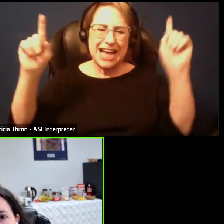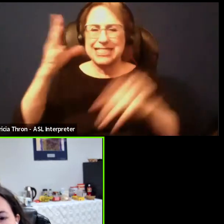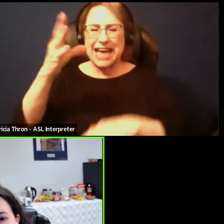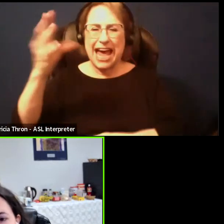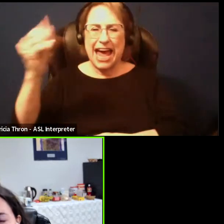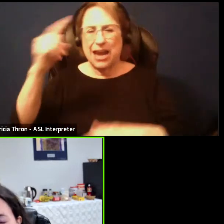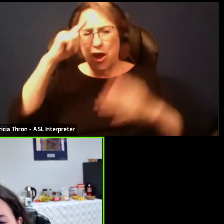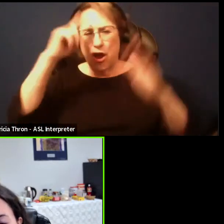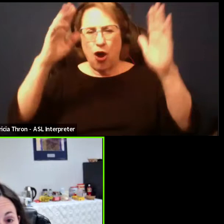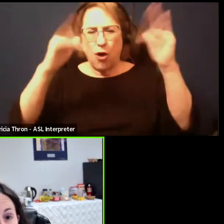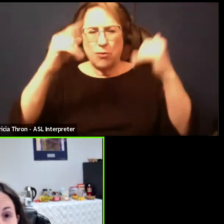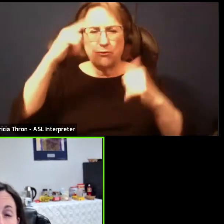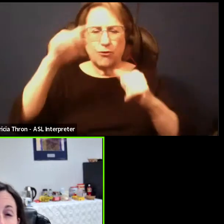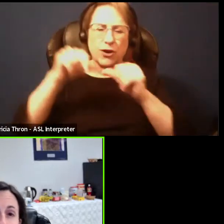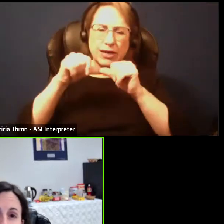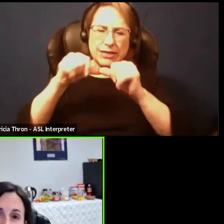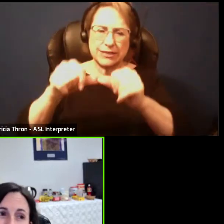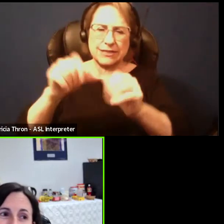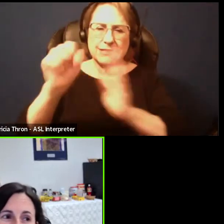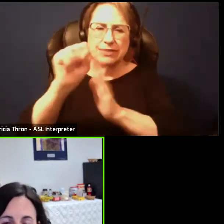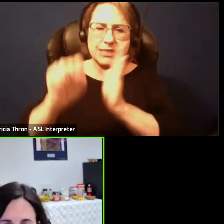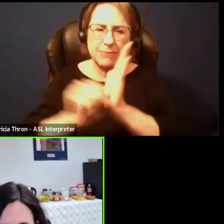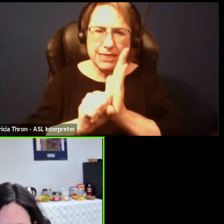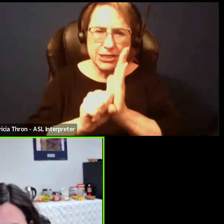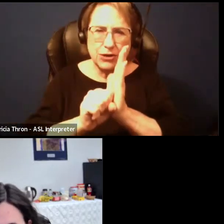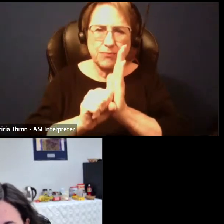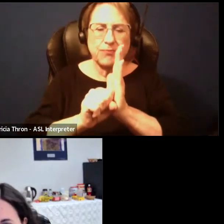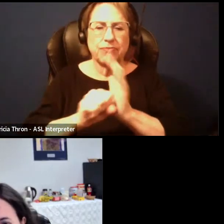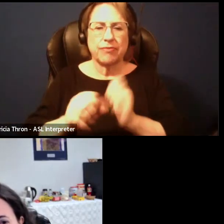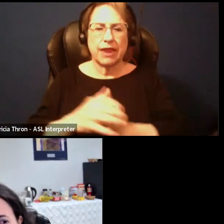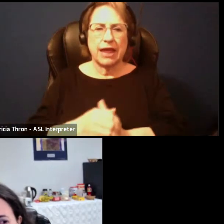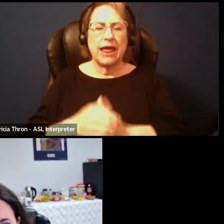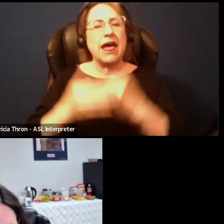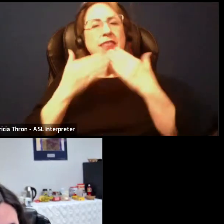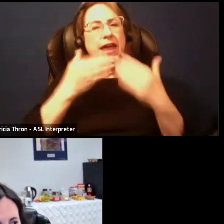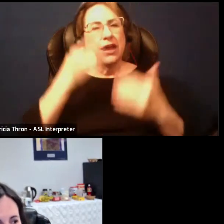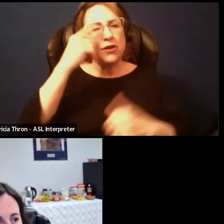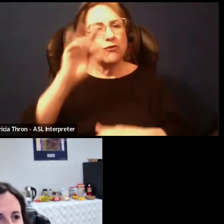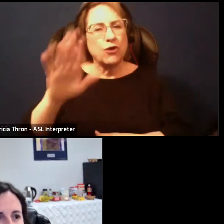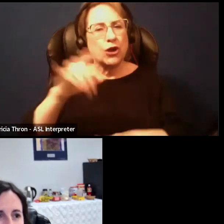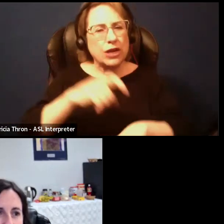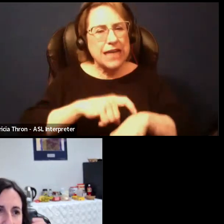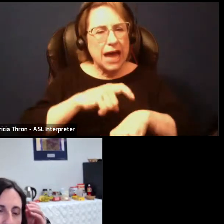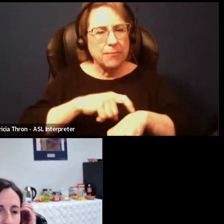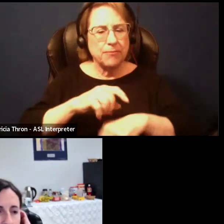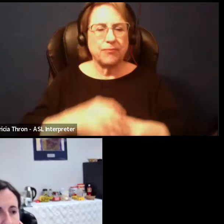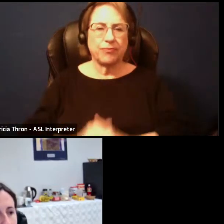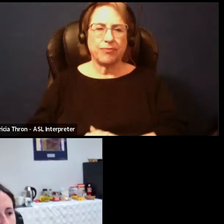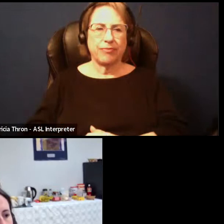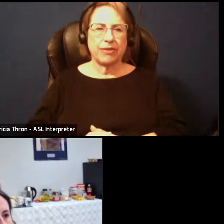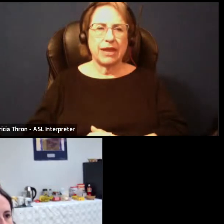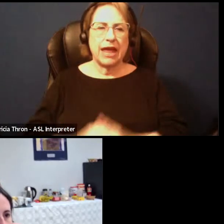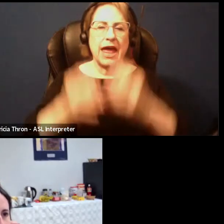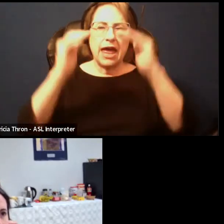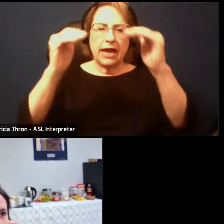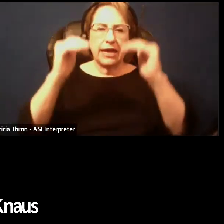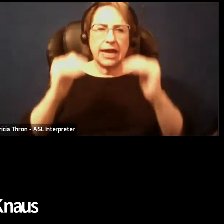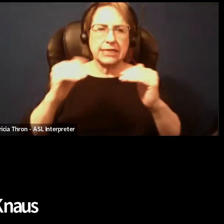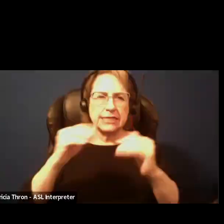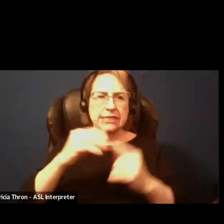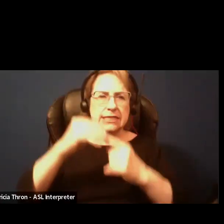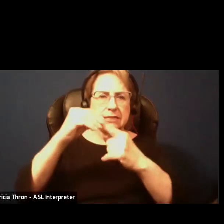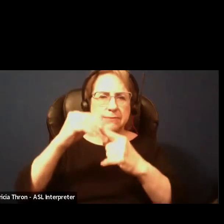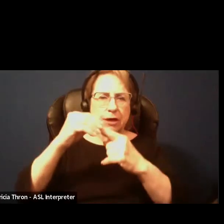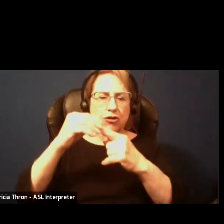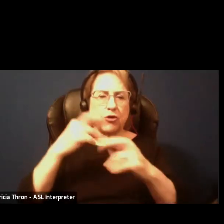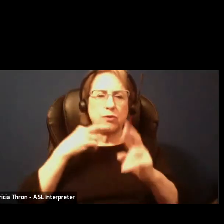wonderful remainder of the semester. Thank you for your time. No, thank you. Okay. We're going to move on to special reports and